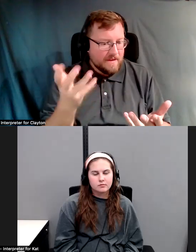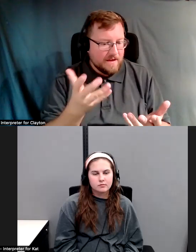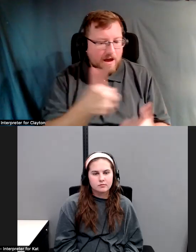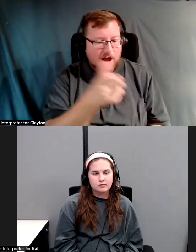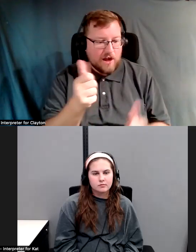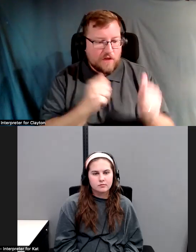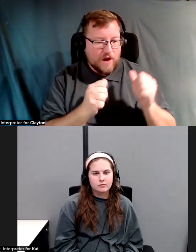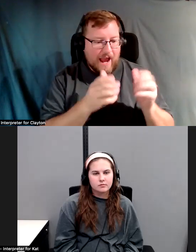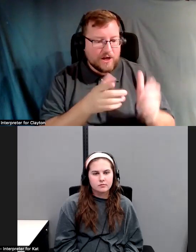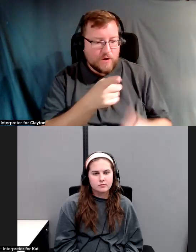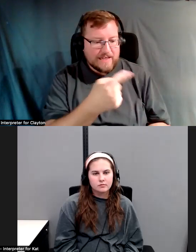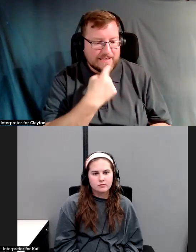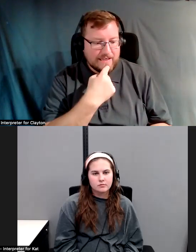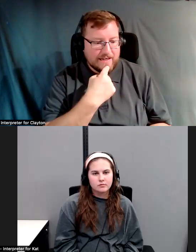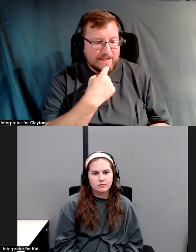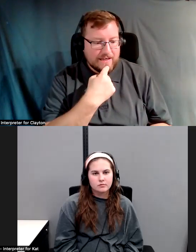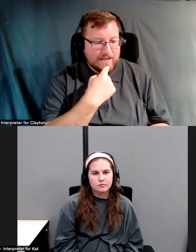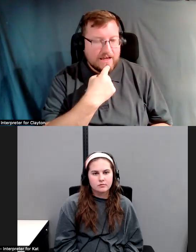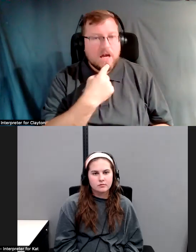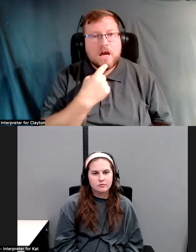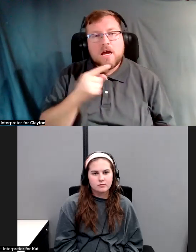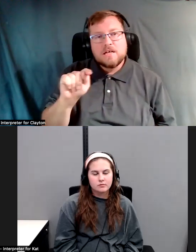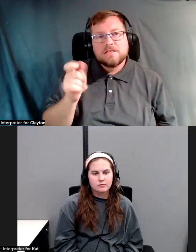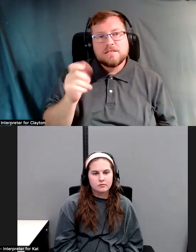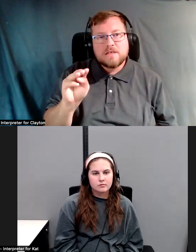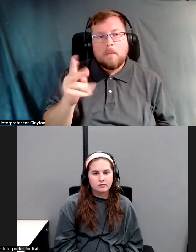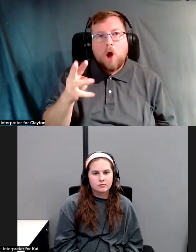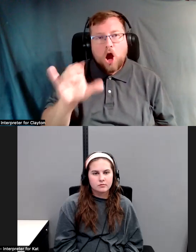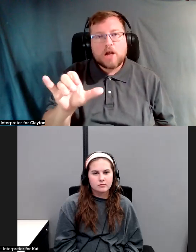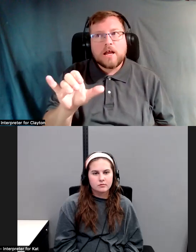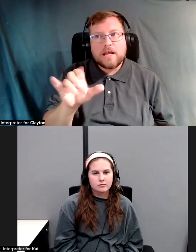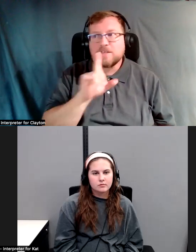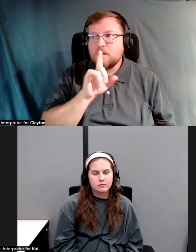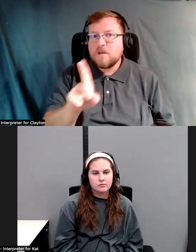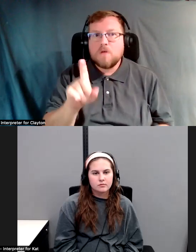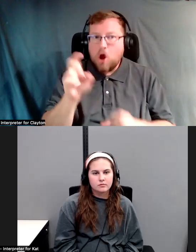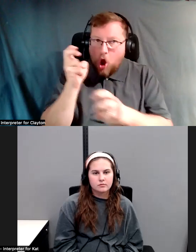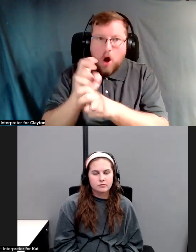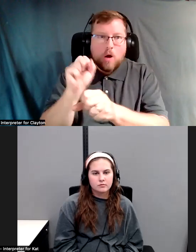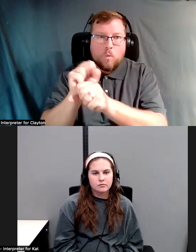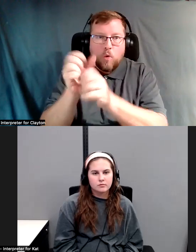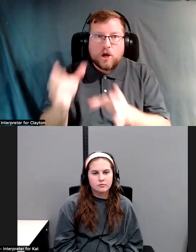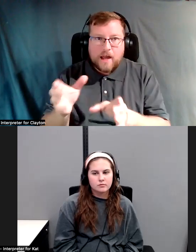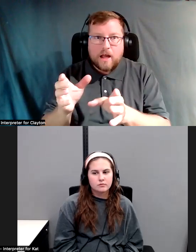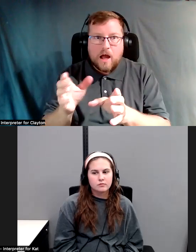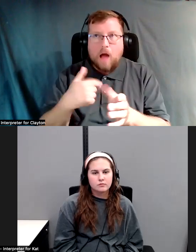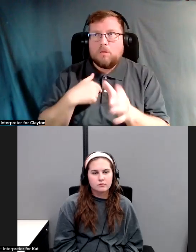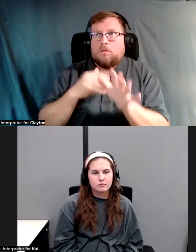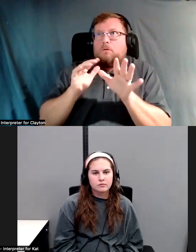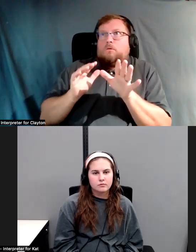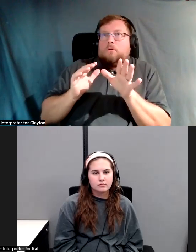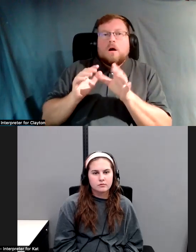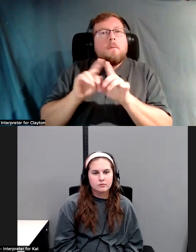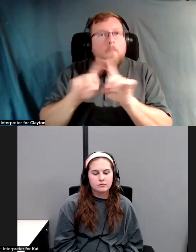worked with, just that he's like, it's his set, he's a very hardworking, intimidating guy, but I would love to just be around that